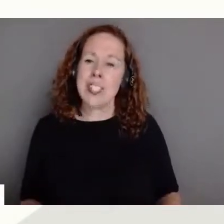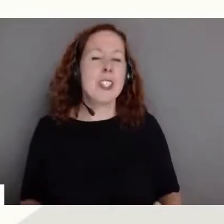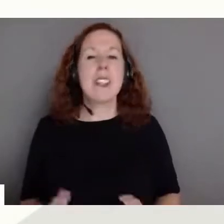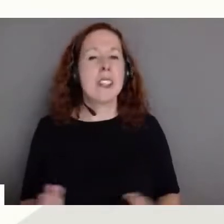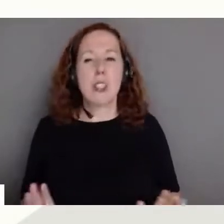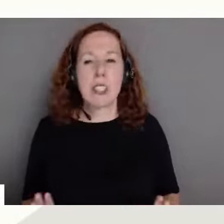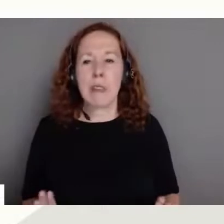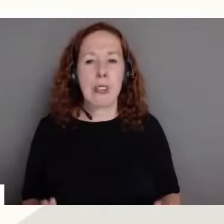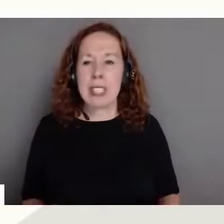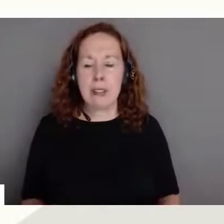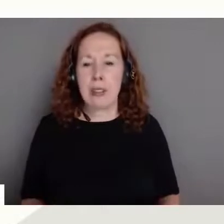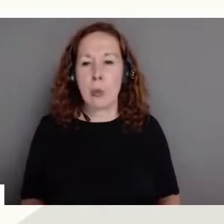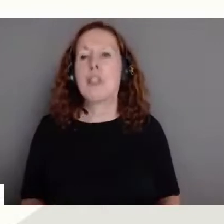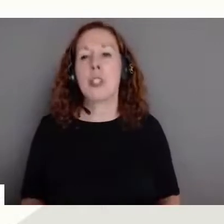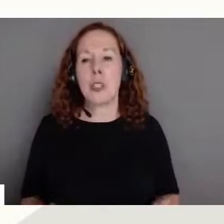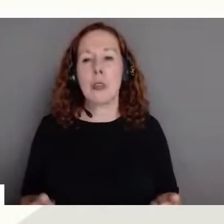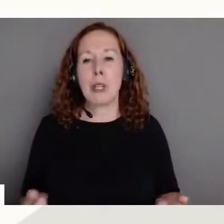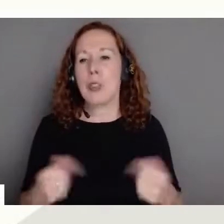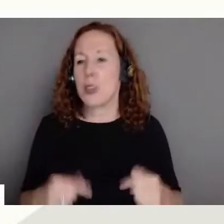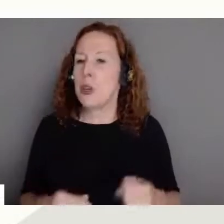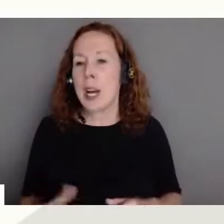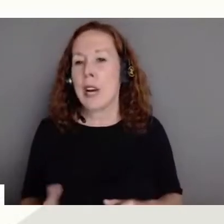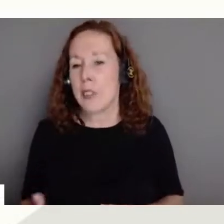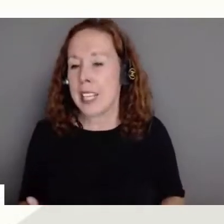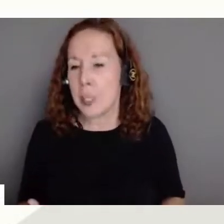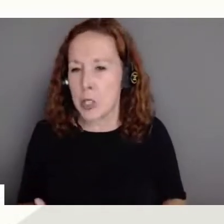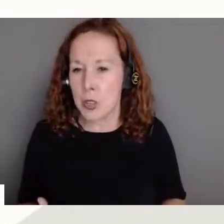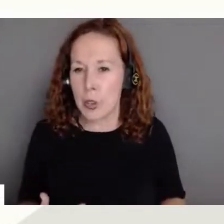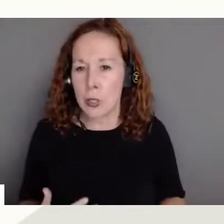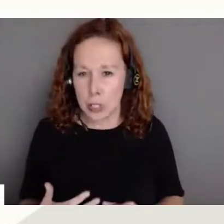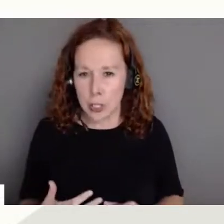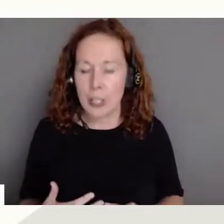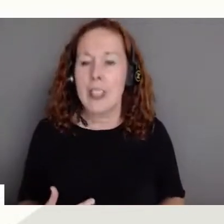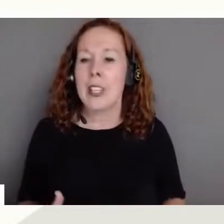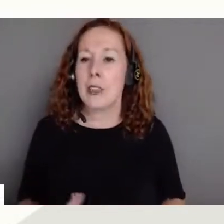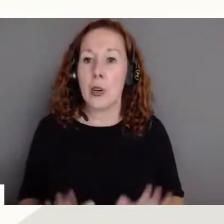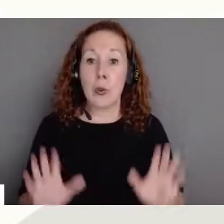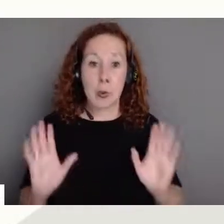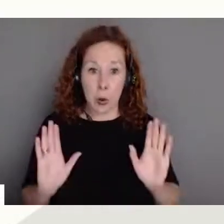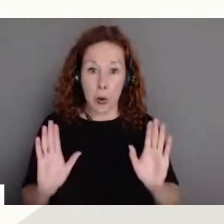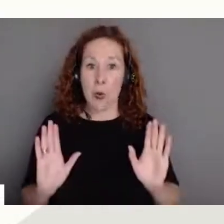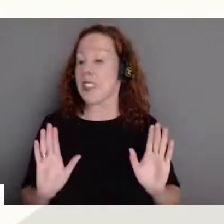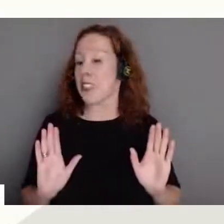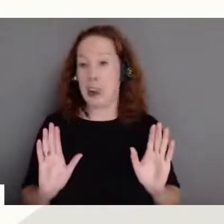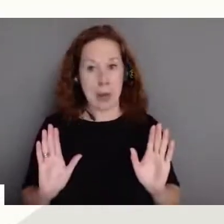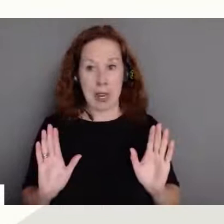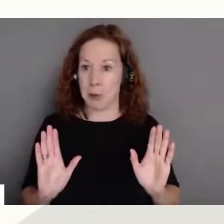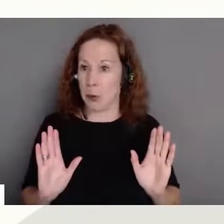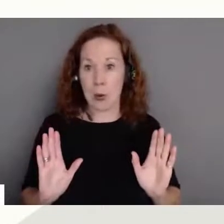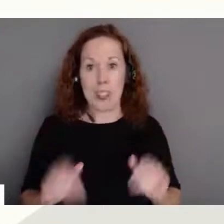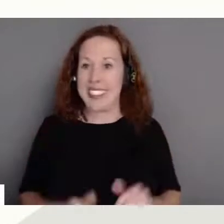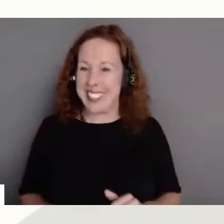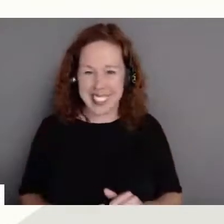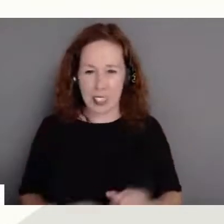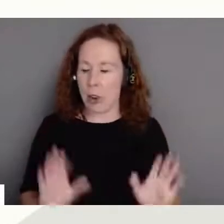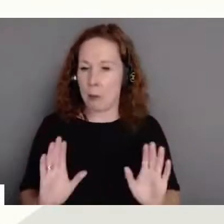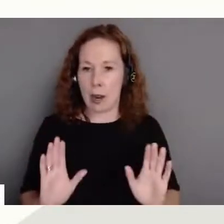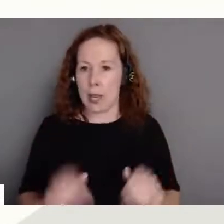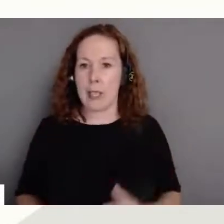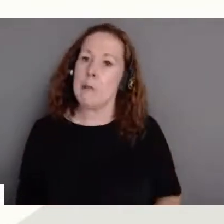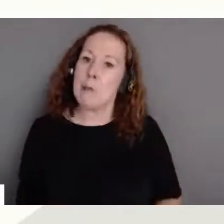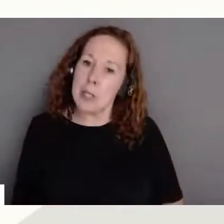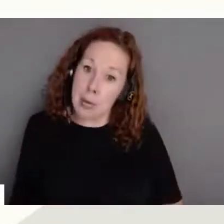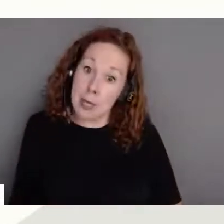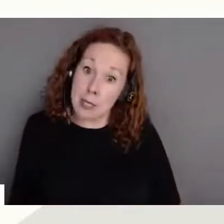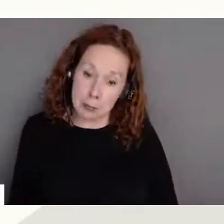So it just takes it to a different level once you're in the know-how of the language and the culture. yeah. Whoa, that's not my role. It's not